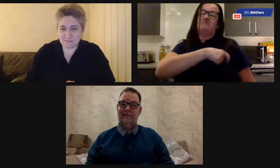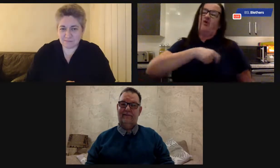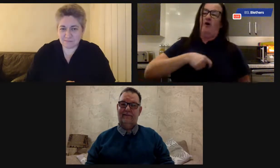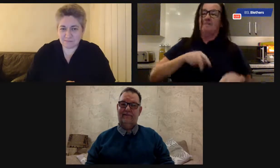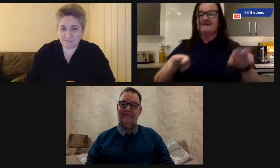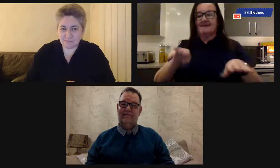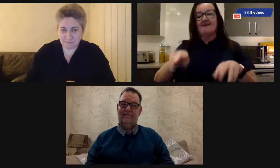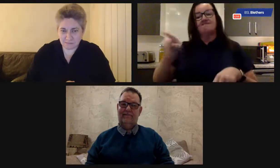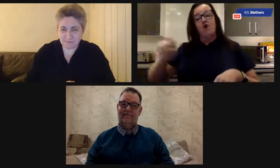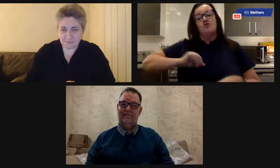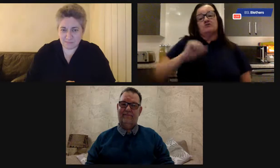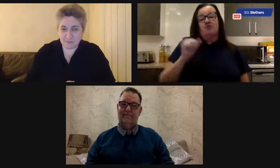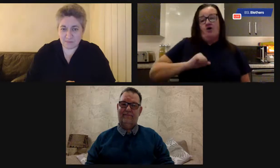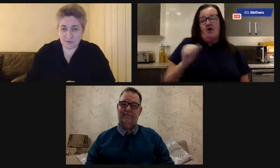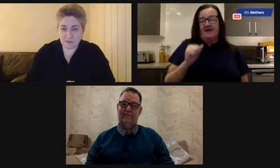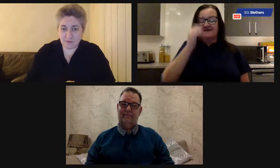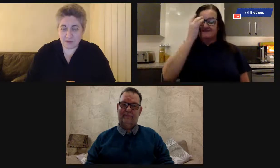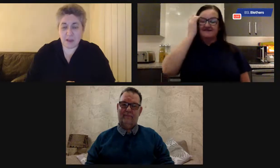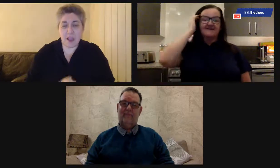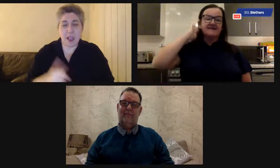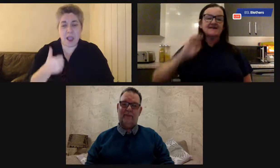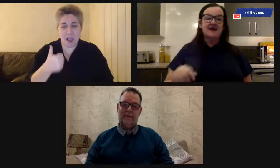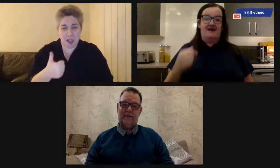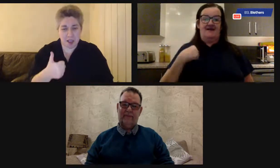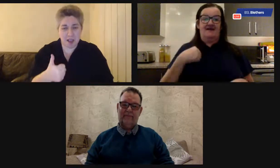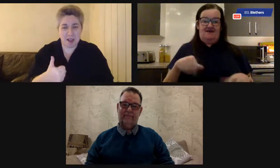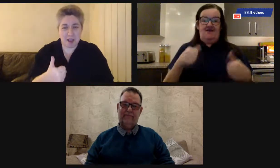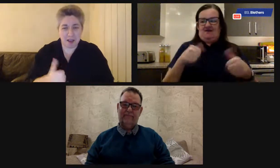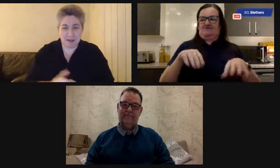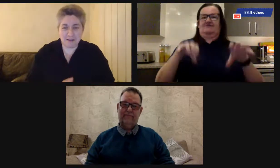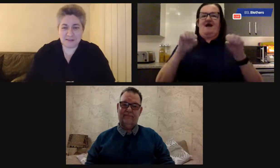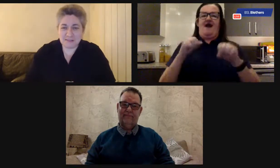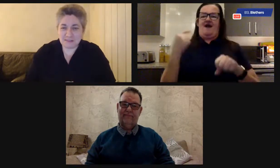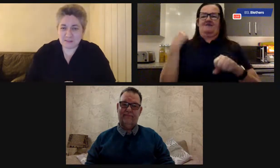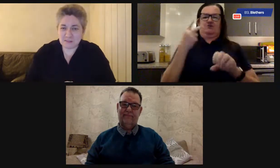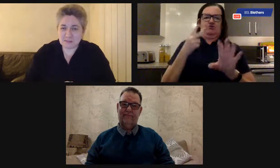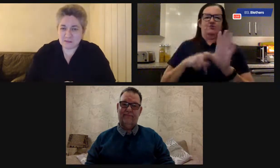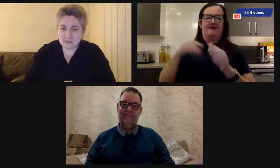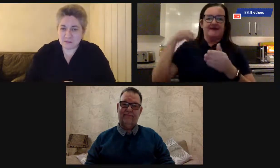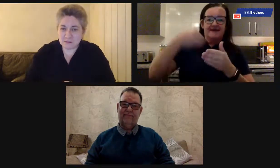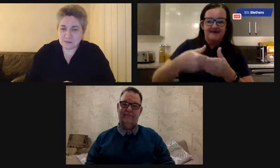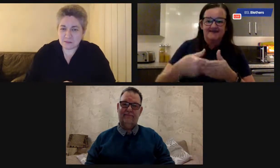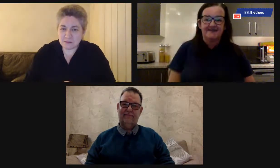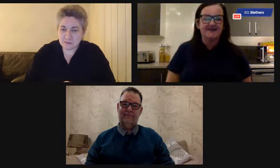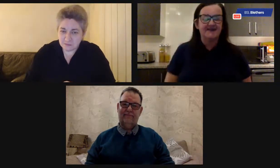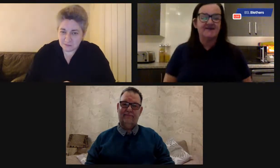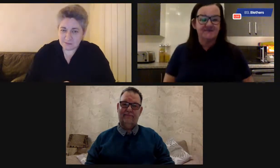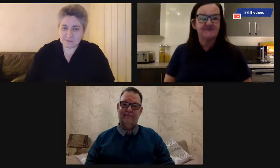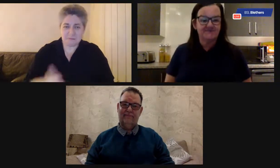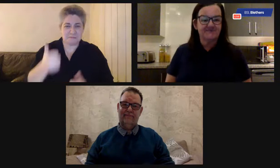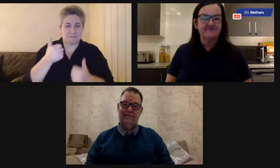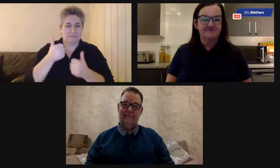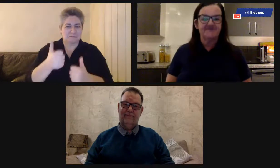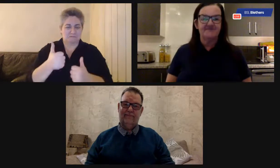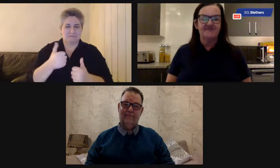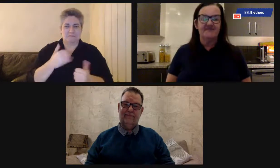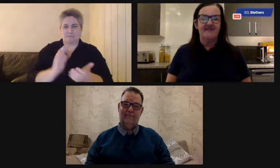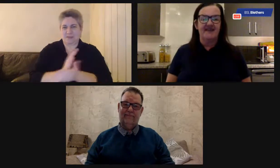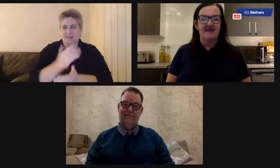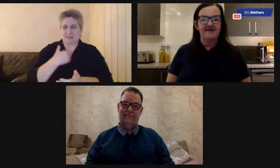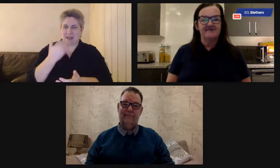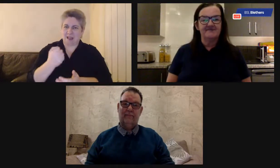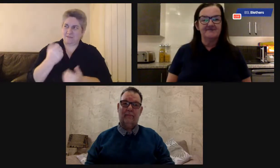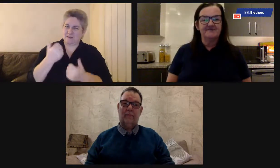for short. And I'm on the committee representing Scotland. And I've just been in this committee for